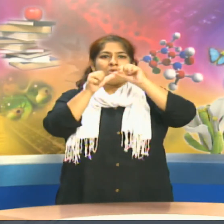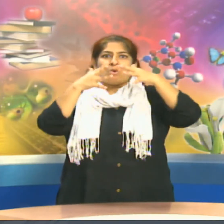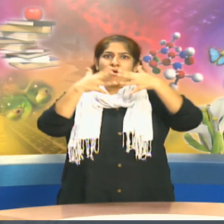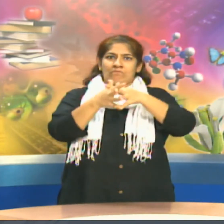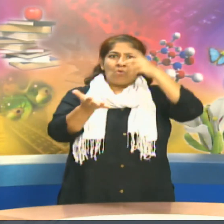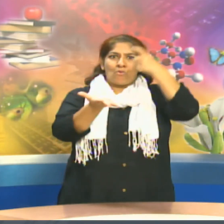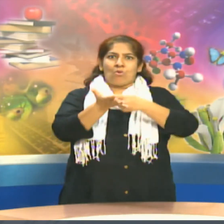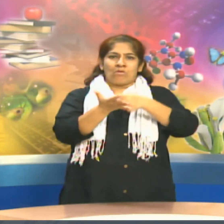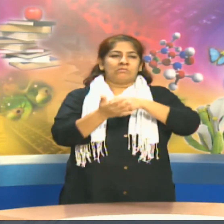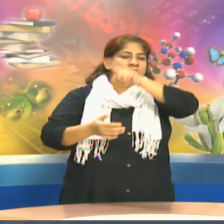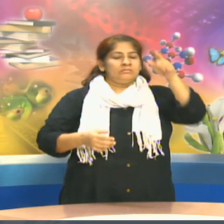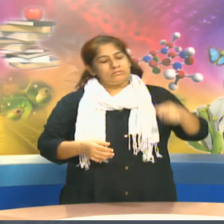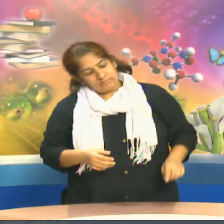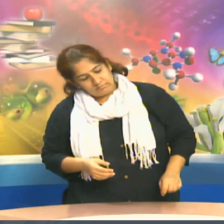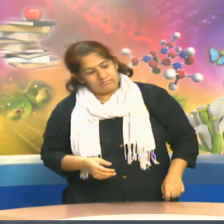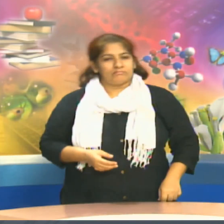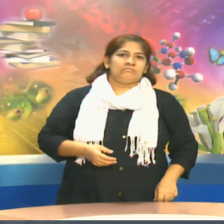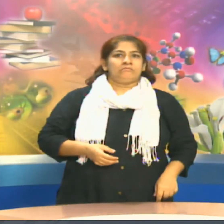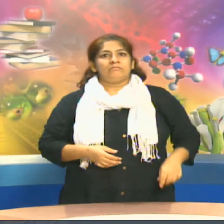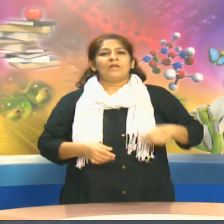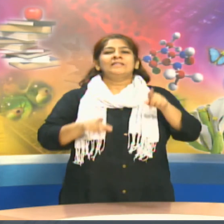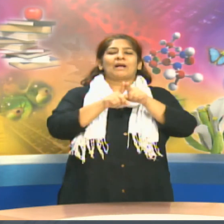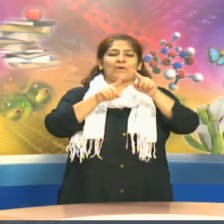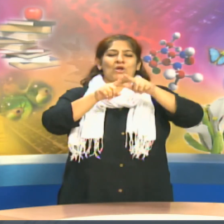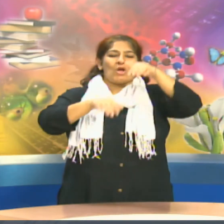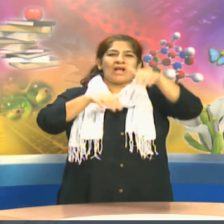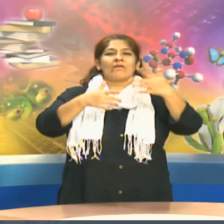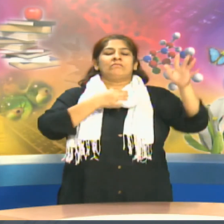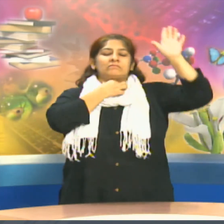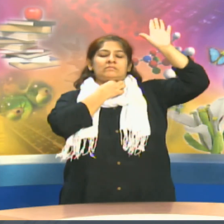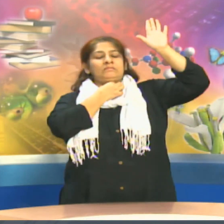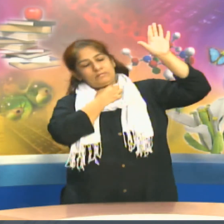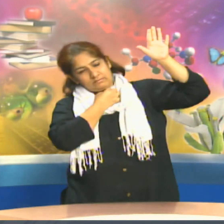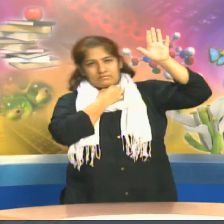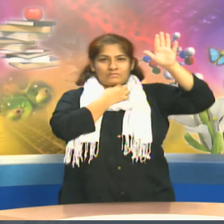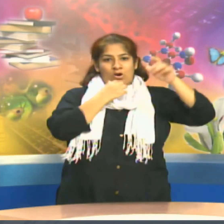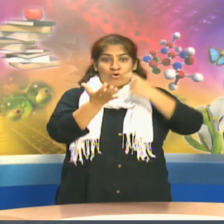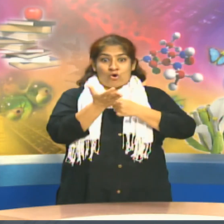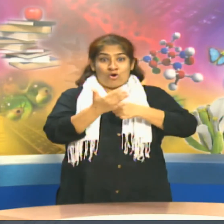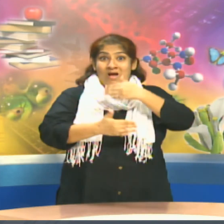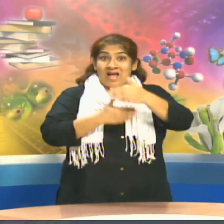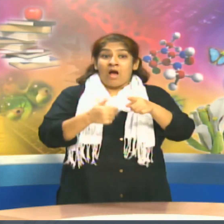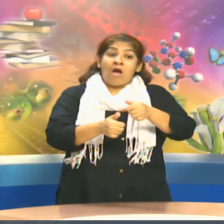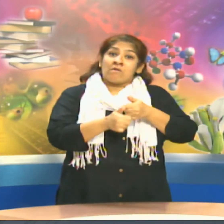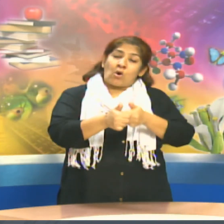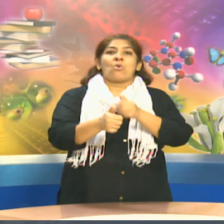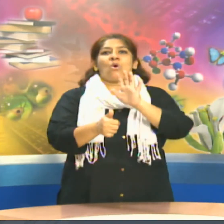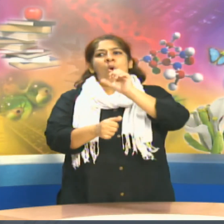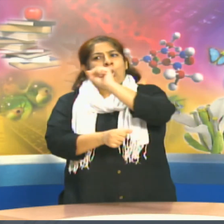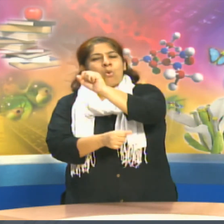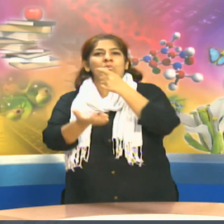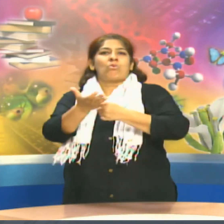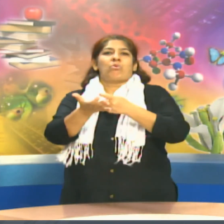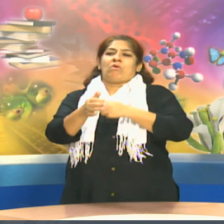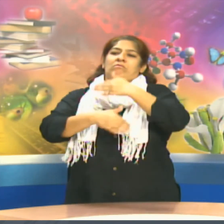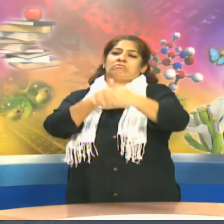Just for example, in a government law, government court, or you say that in the law